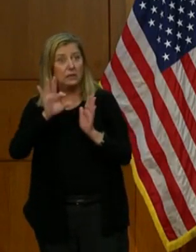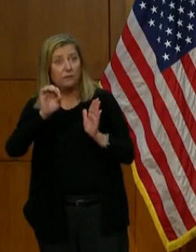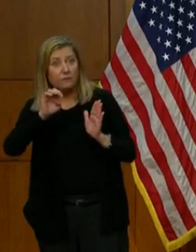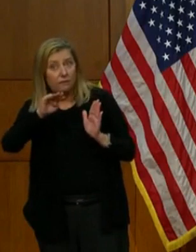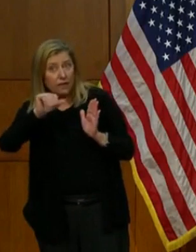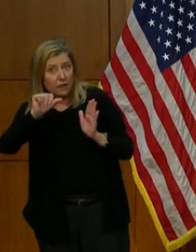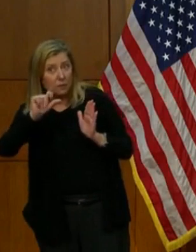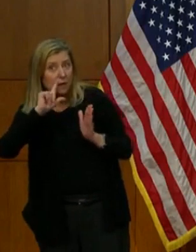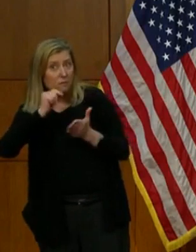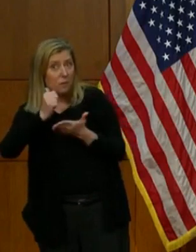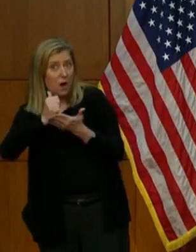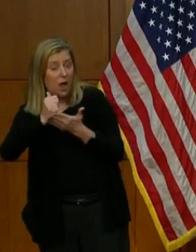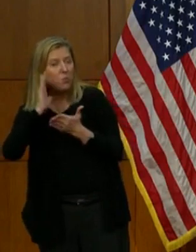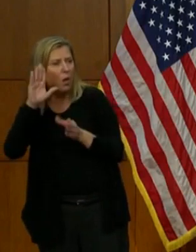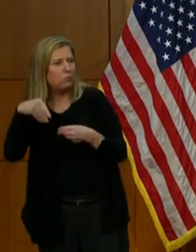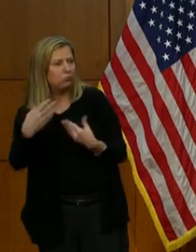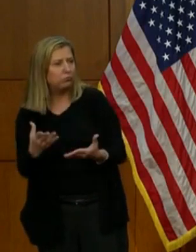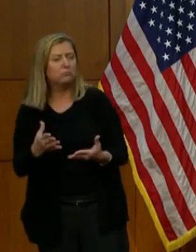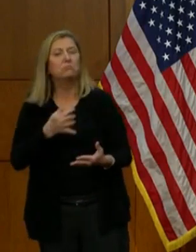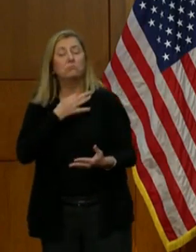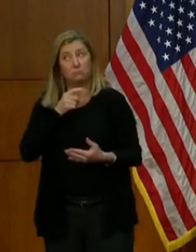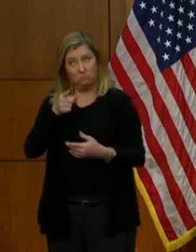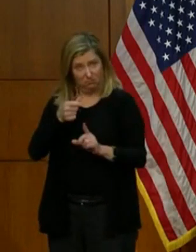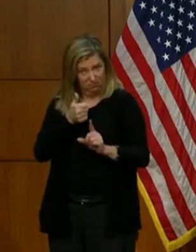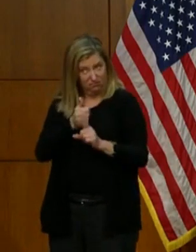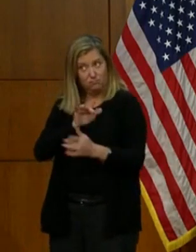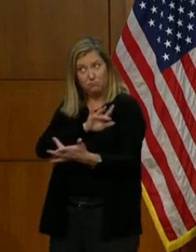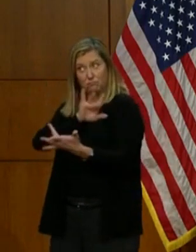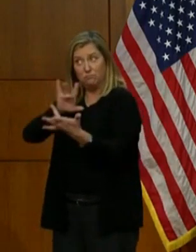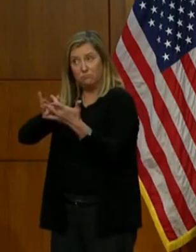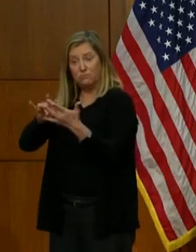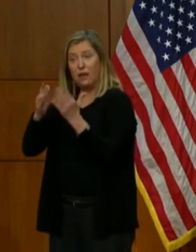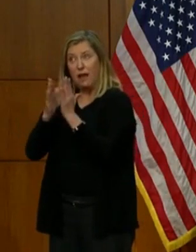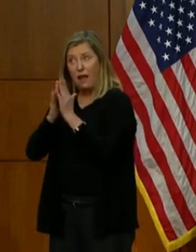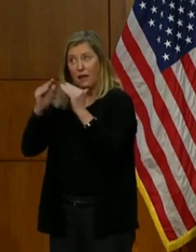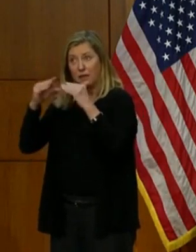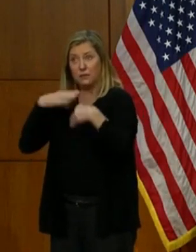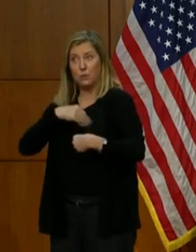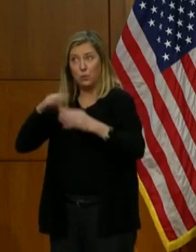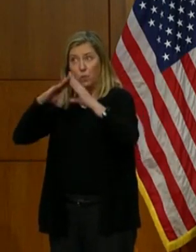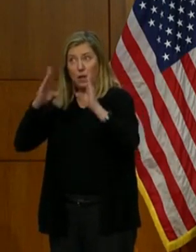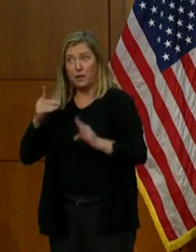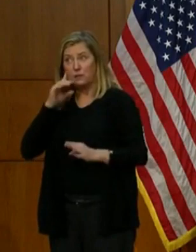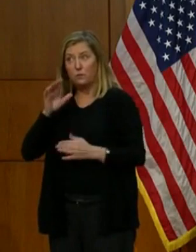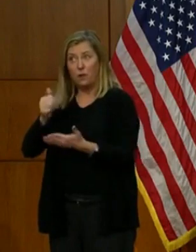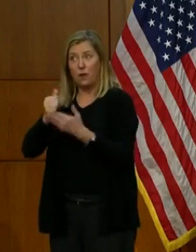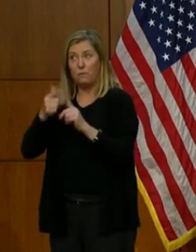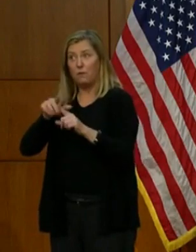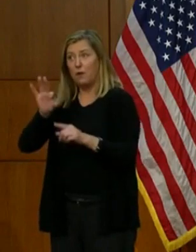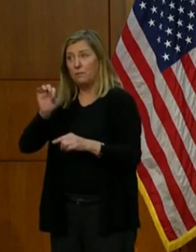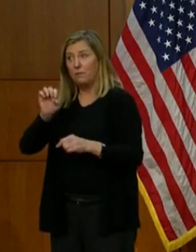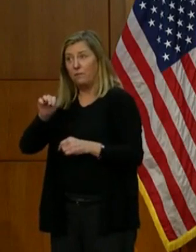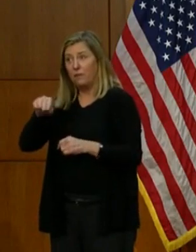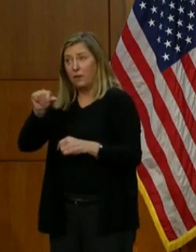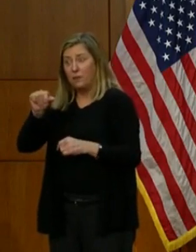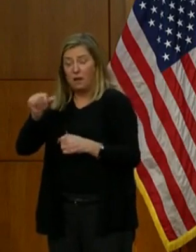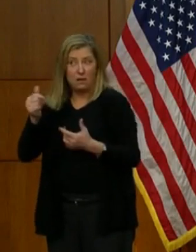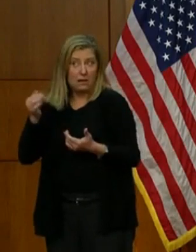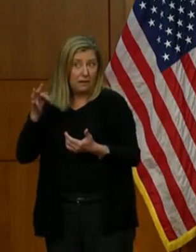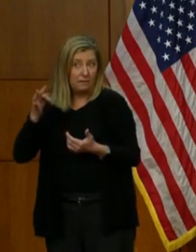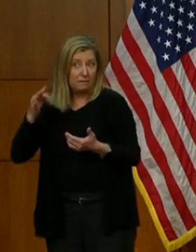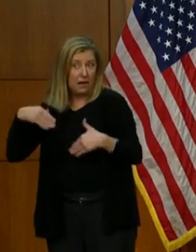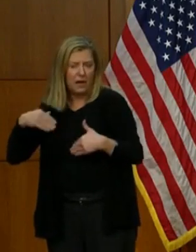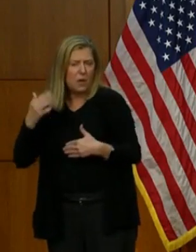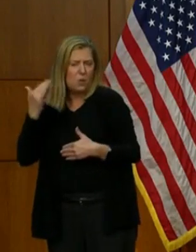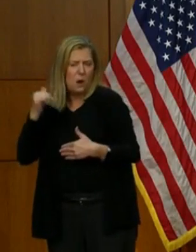So have you reached out and asked the White House for FEMA help? And if not, why have you not? Yeah, no, that's a great question.